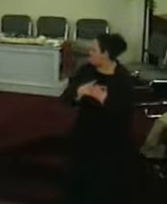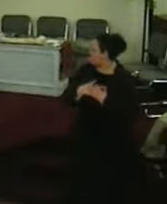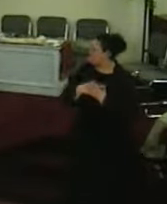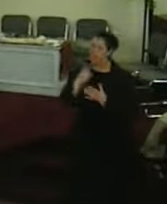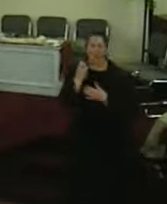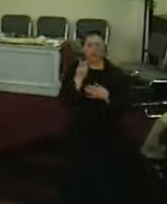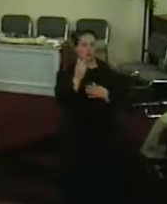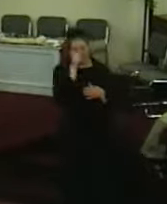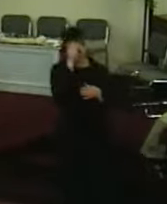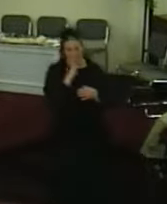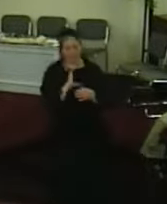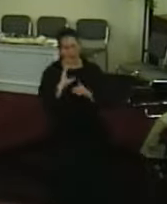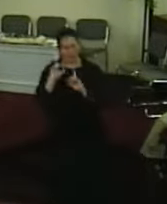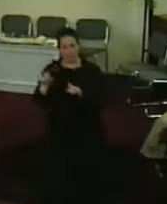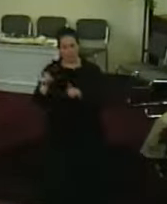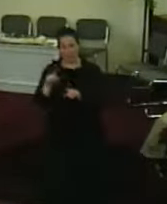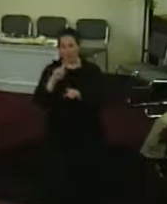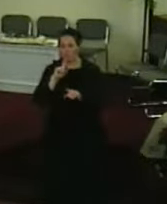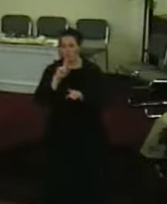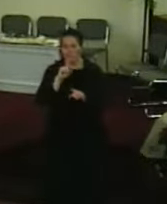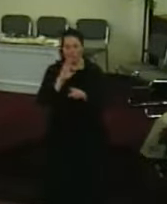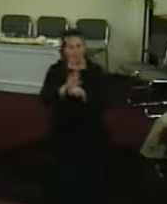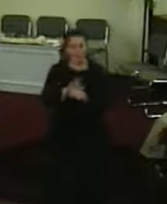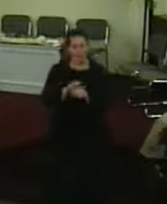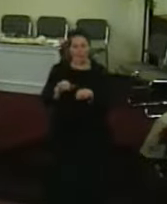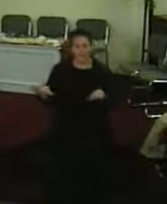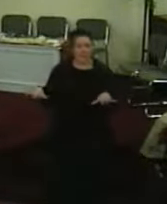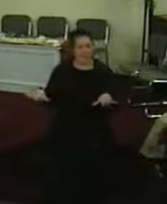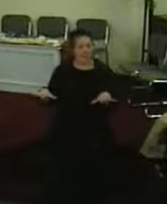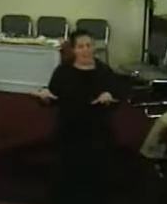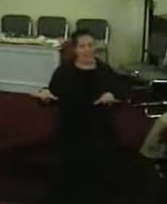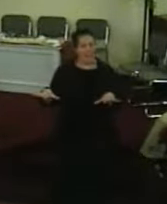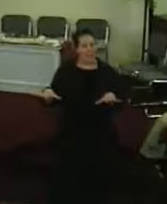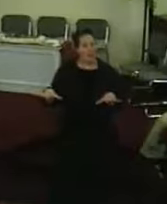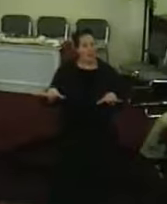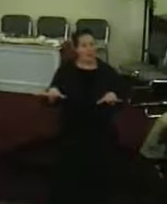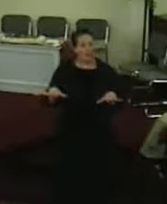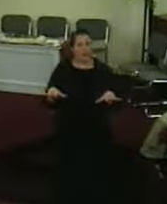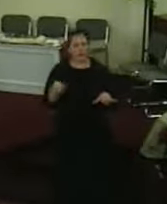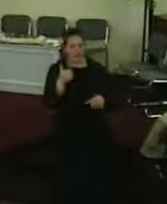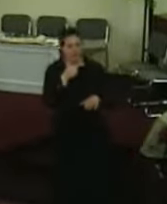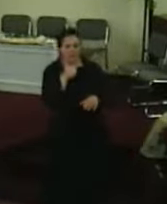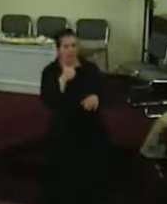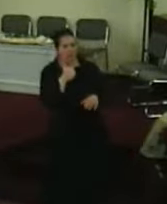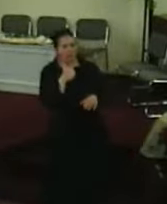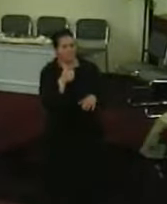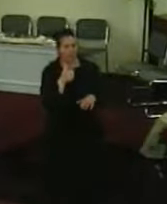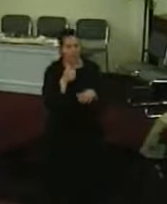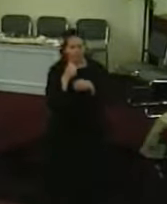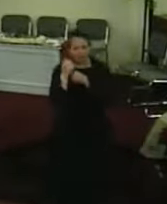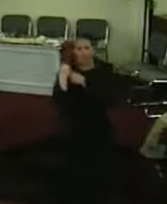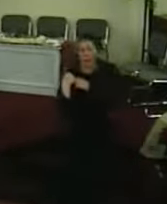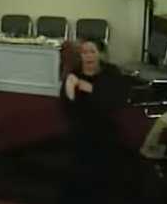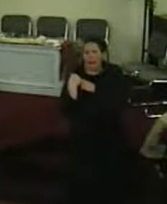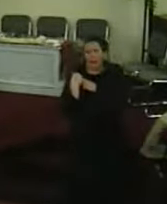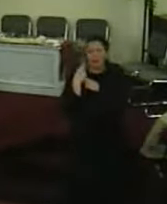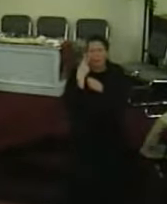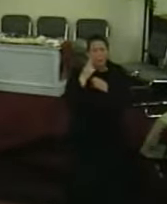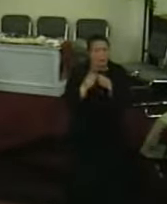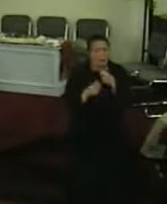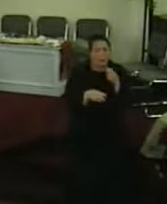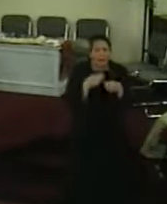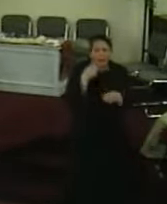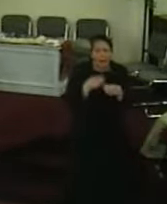Oh my God, look at the size of this giant. Look at these walled cities. Oh,